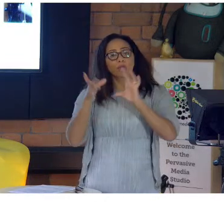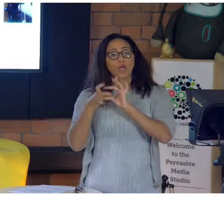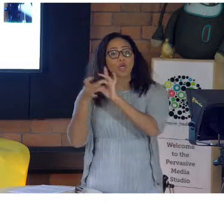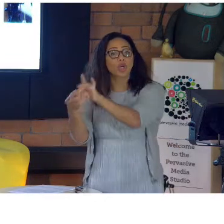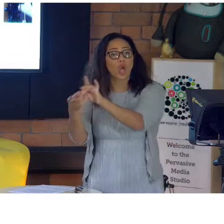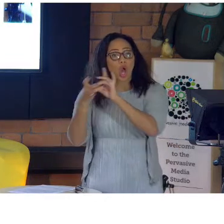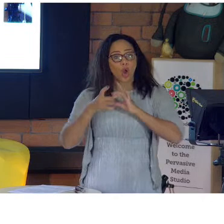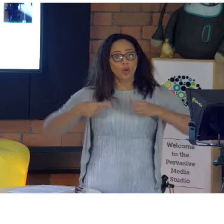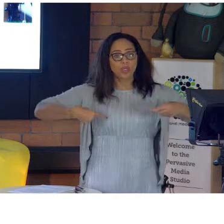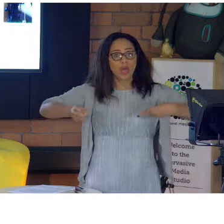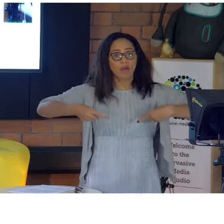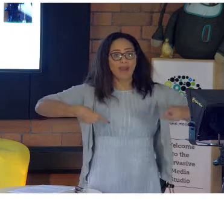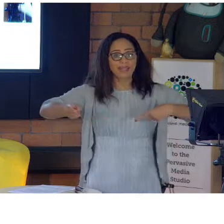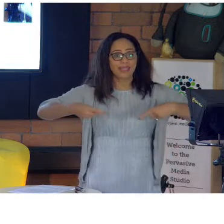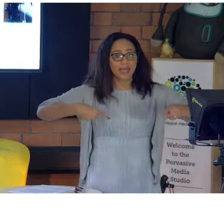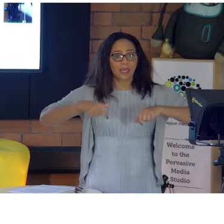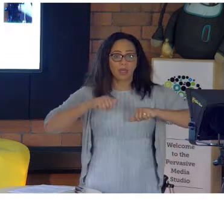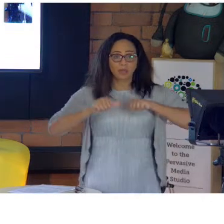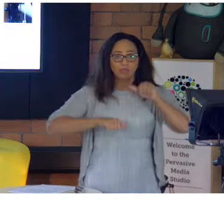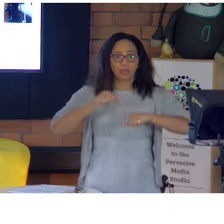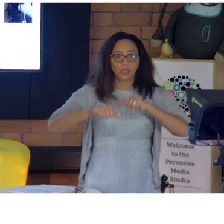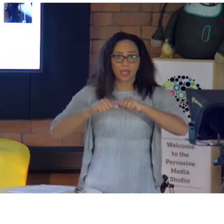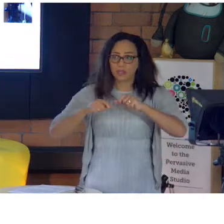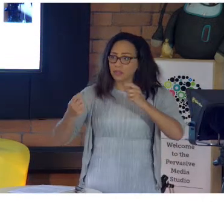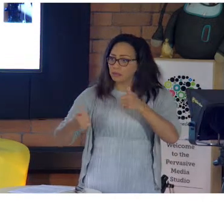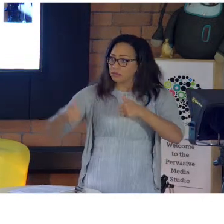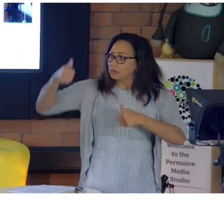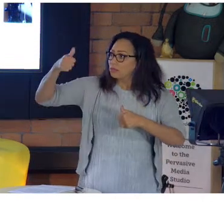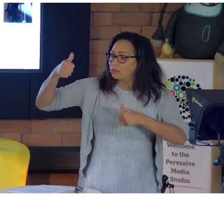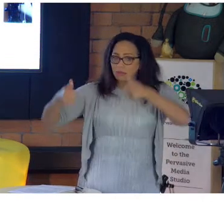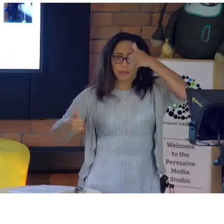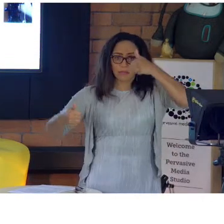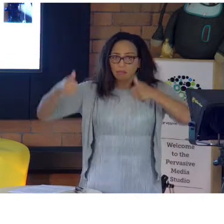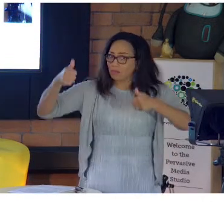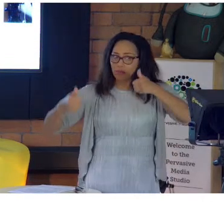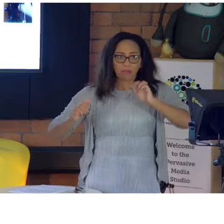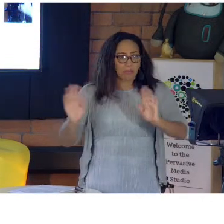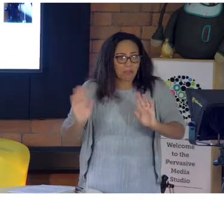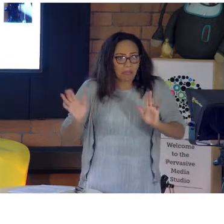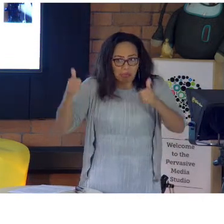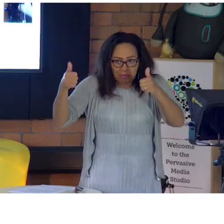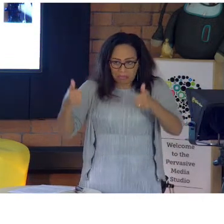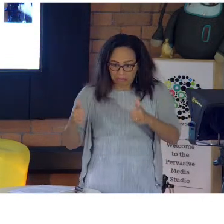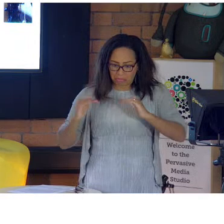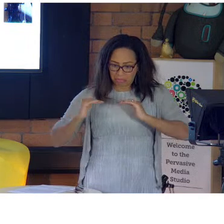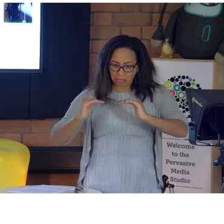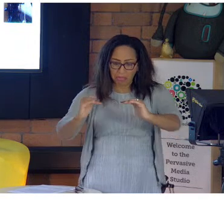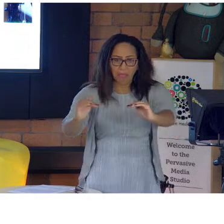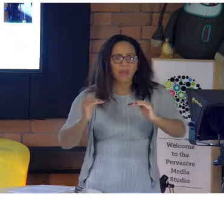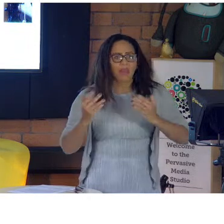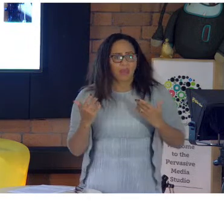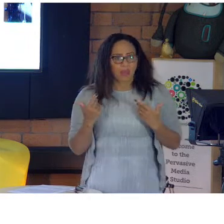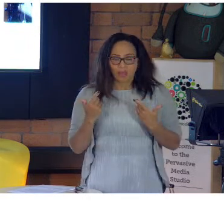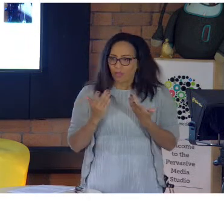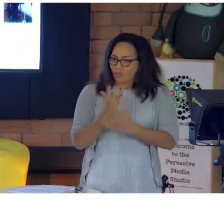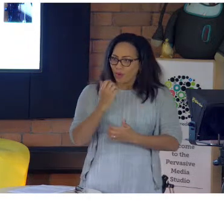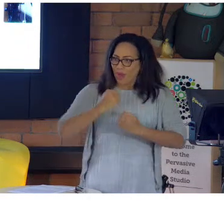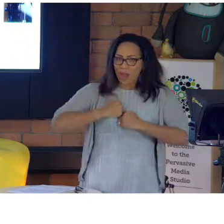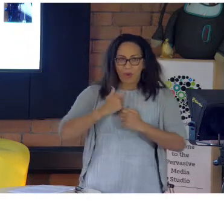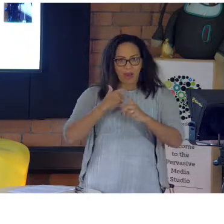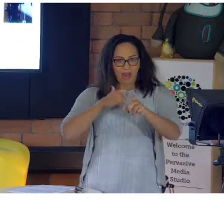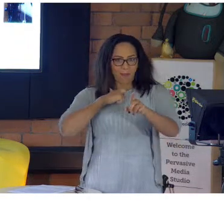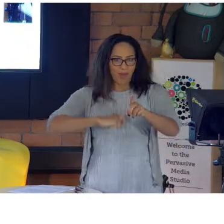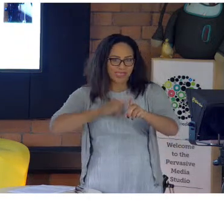with no specific hierarchy. And I don't think this was only due to our personalities, but also to the